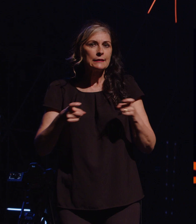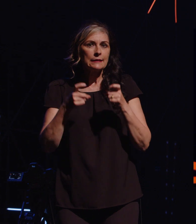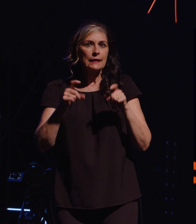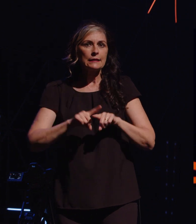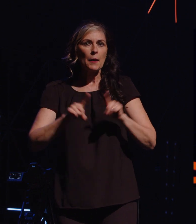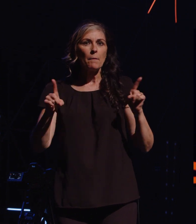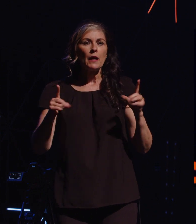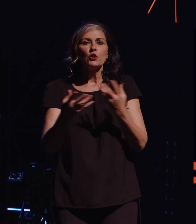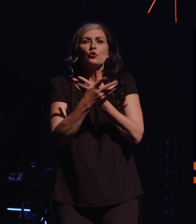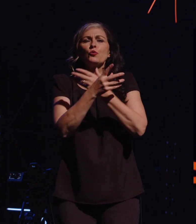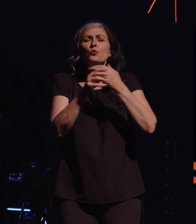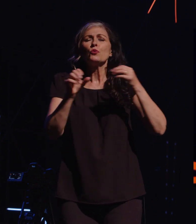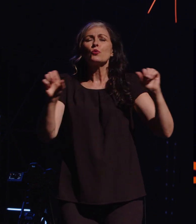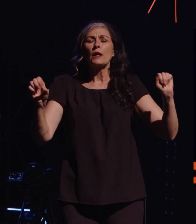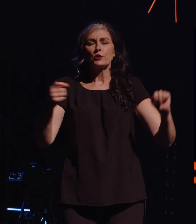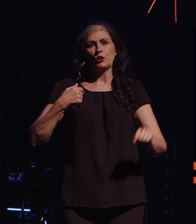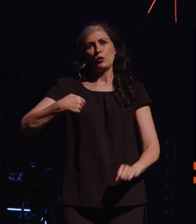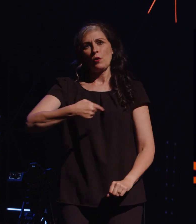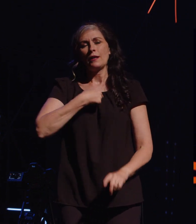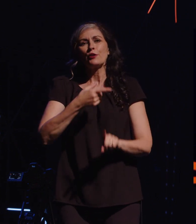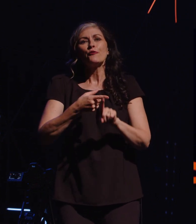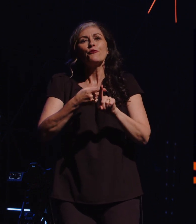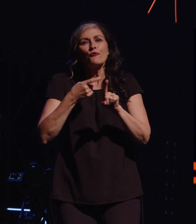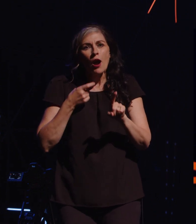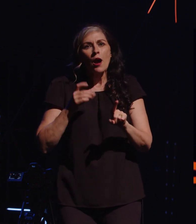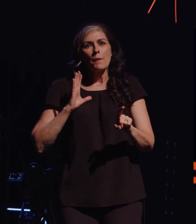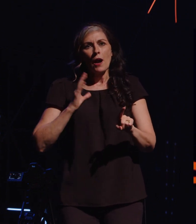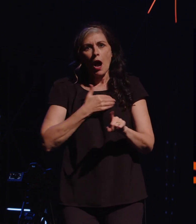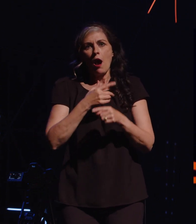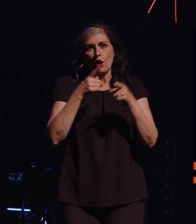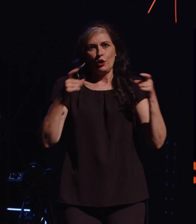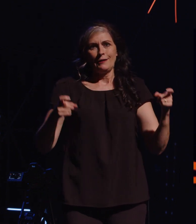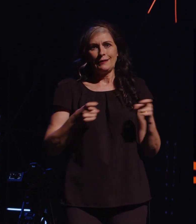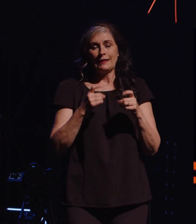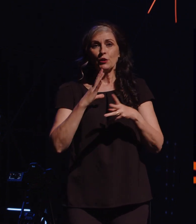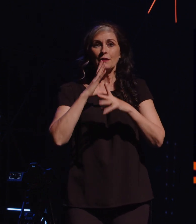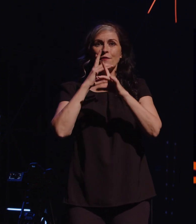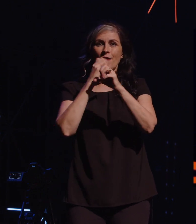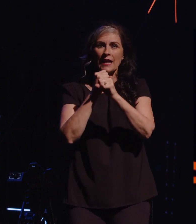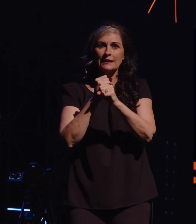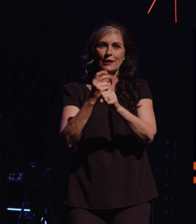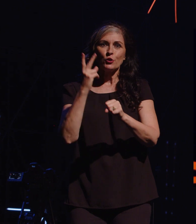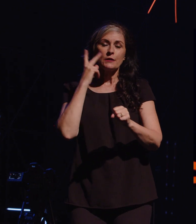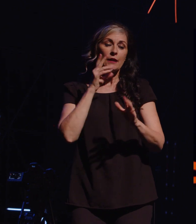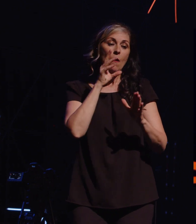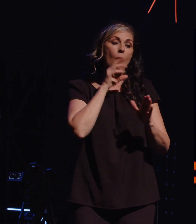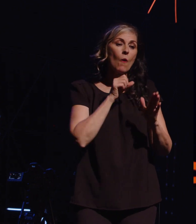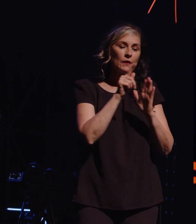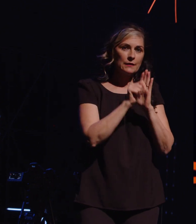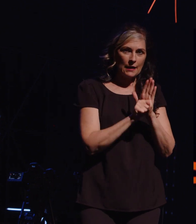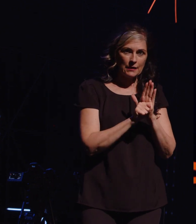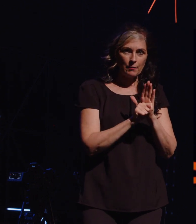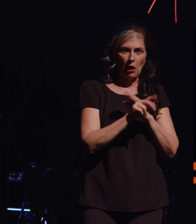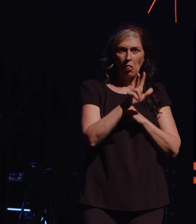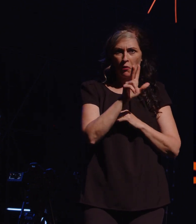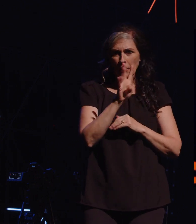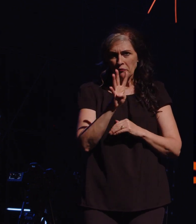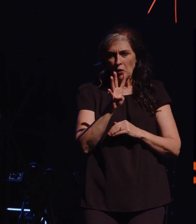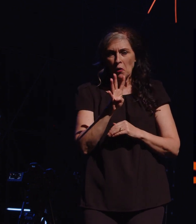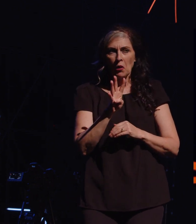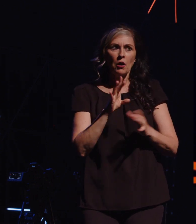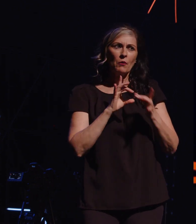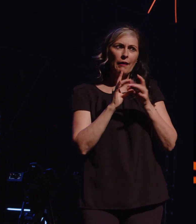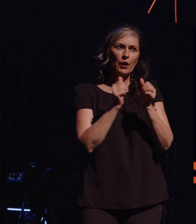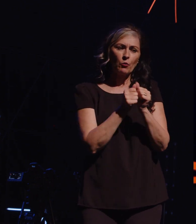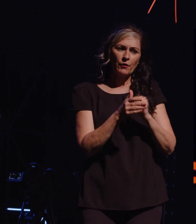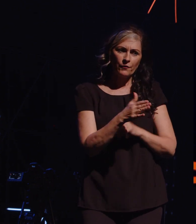wants to rescue us from our sins. So I think it's very fascinating to see these passages in the Old Testament, 3-4 of them that have to do about fishing